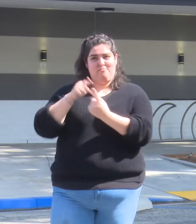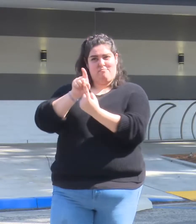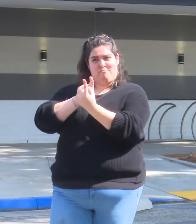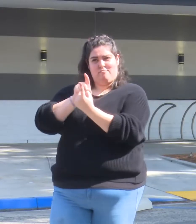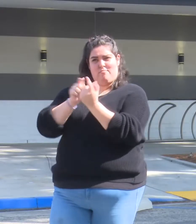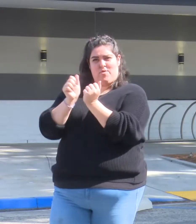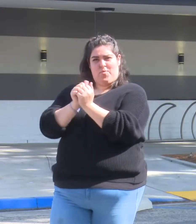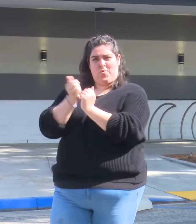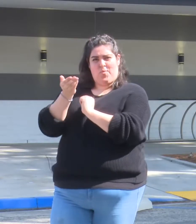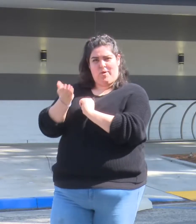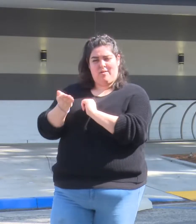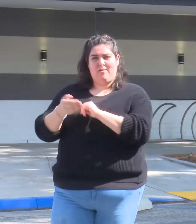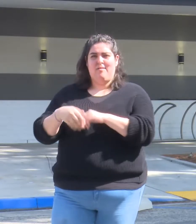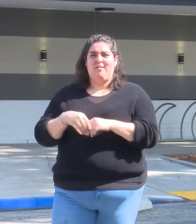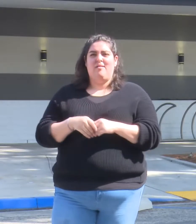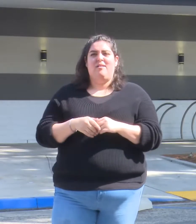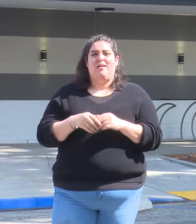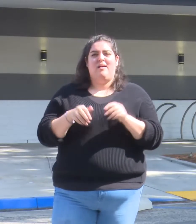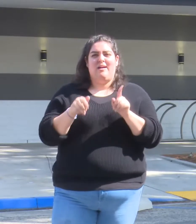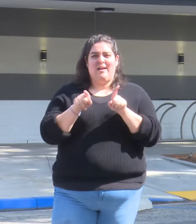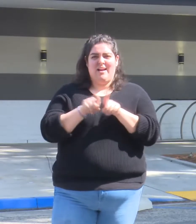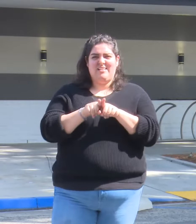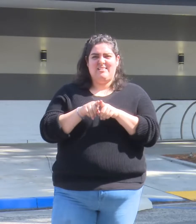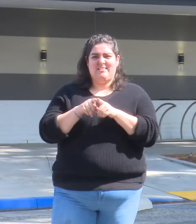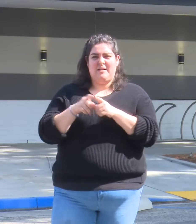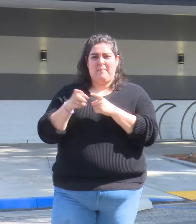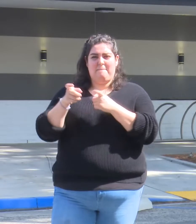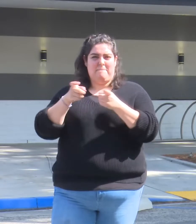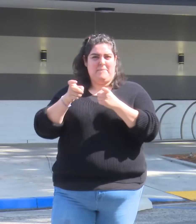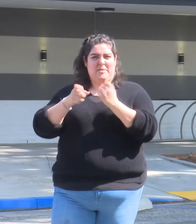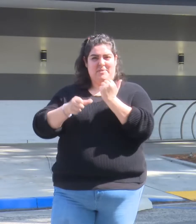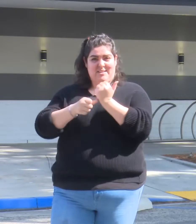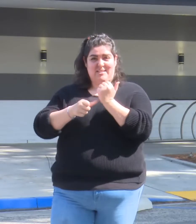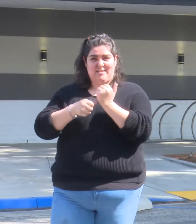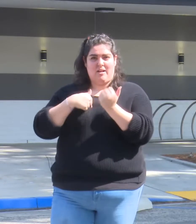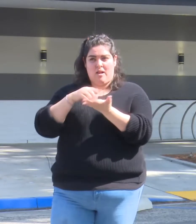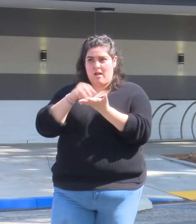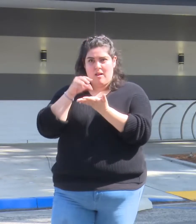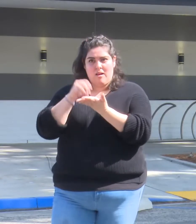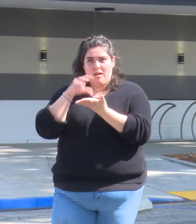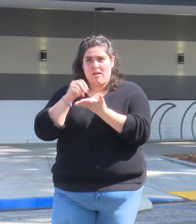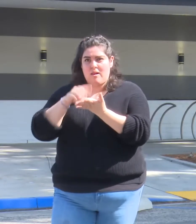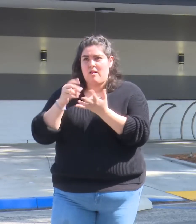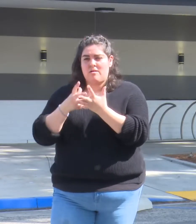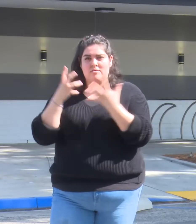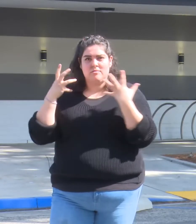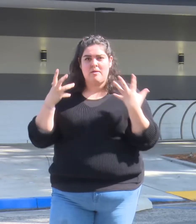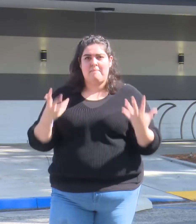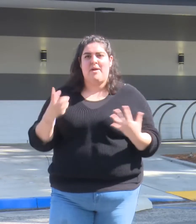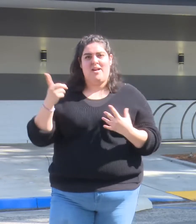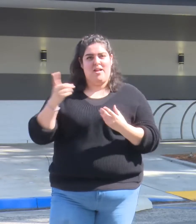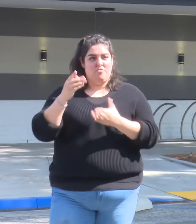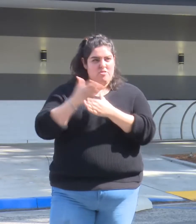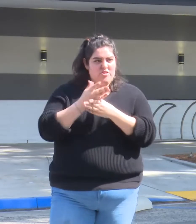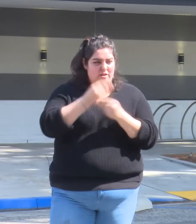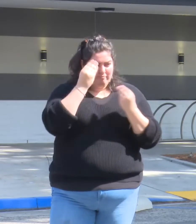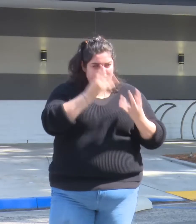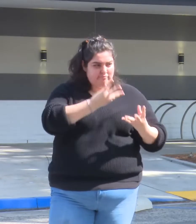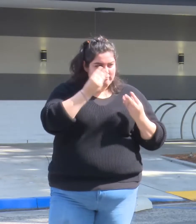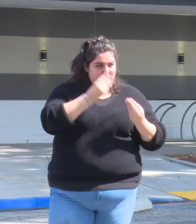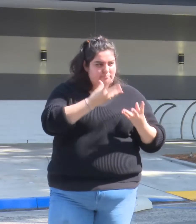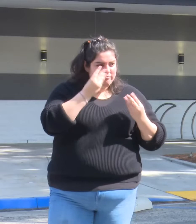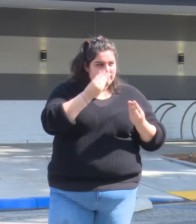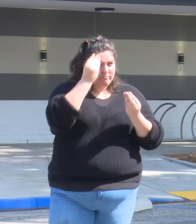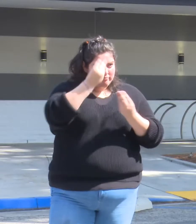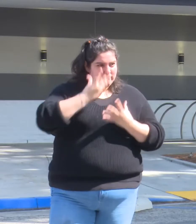Ron as a management assistant, and I learned a lot. And Ron was never shy to share information. So for that, thank